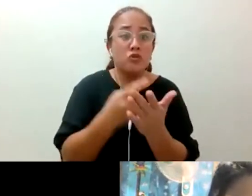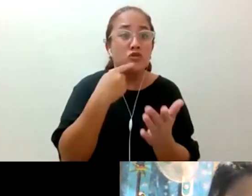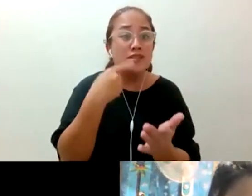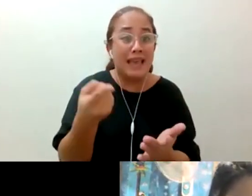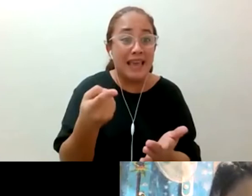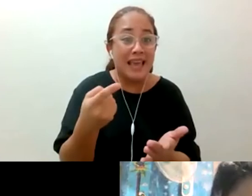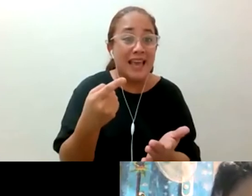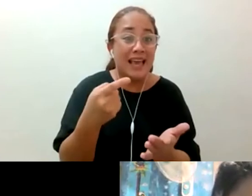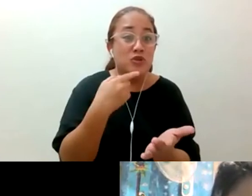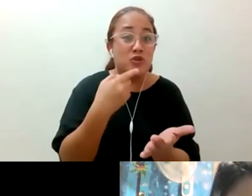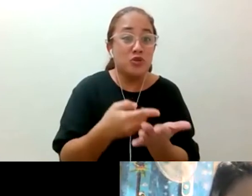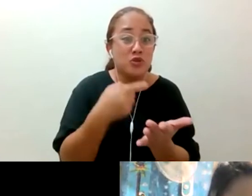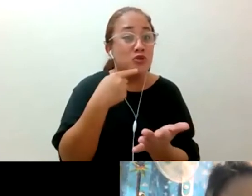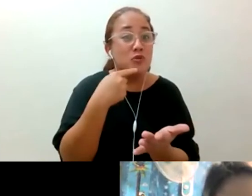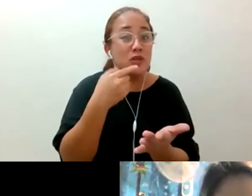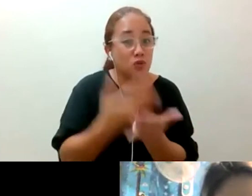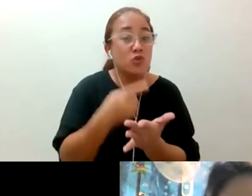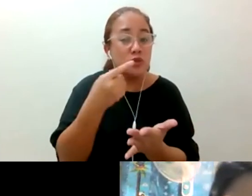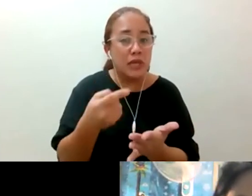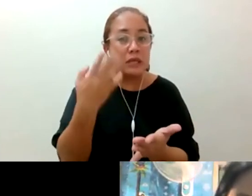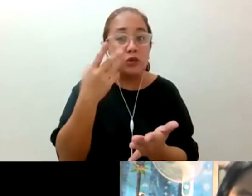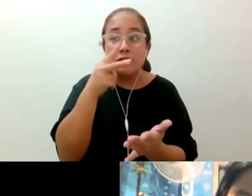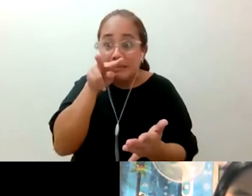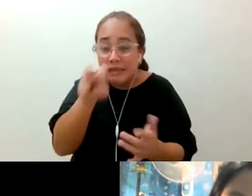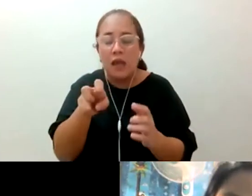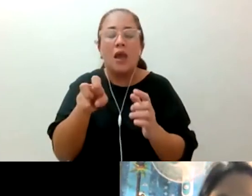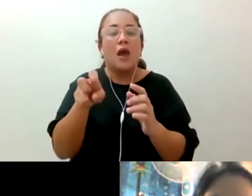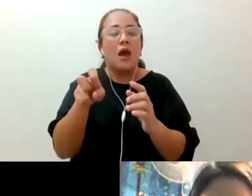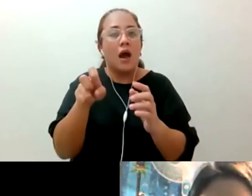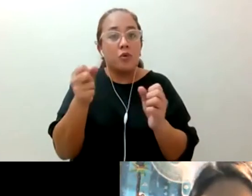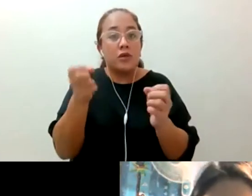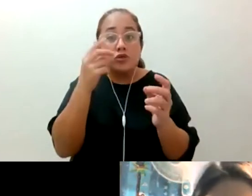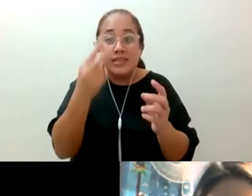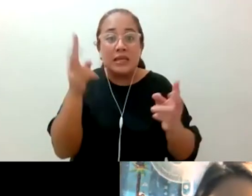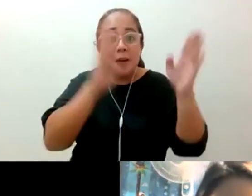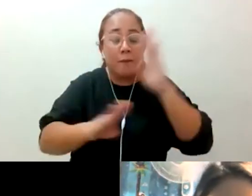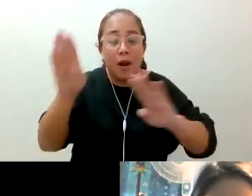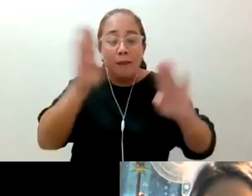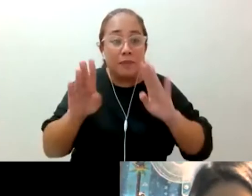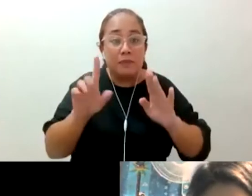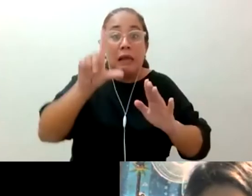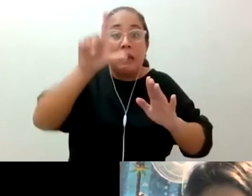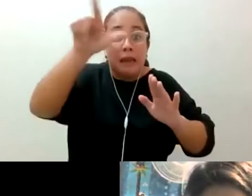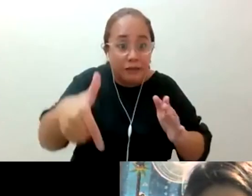because then you can see the problems that can arise when you're doing the analysis. Yes.